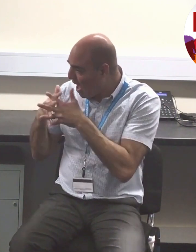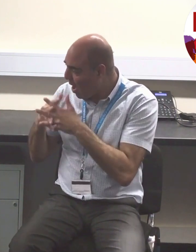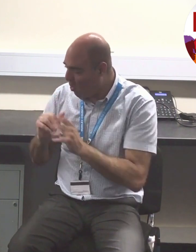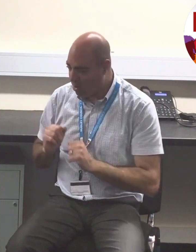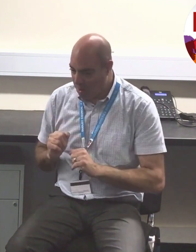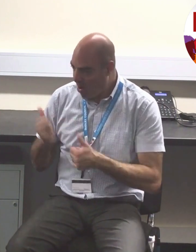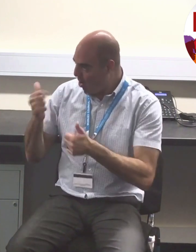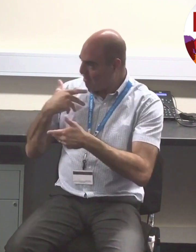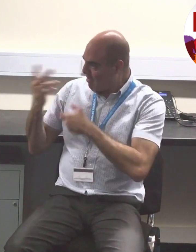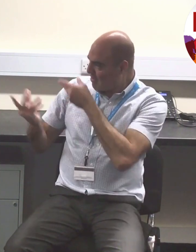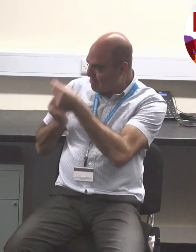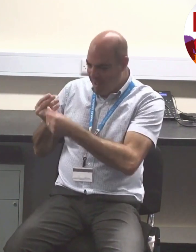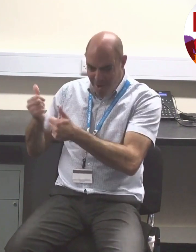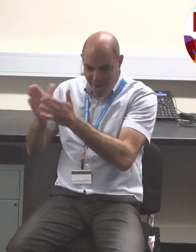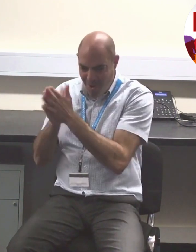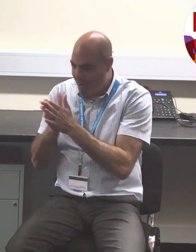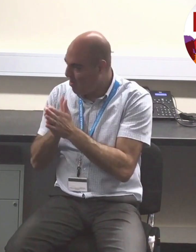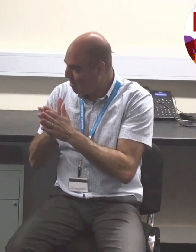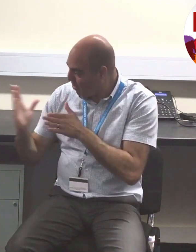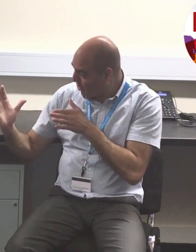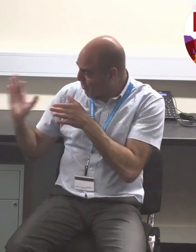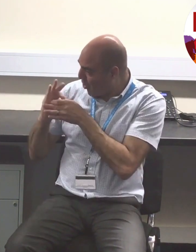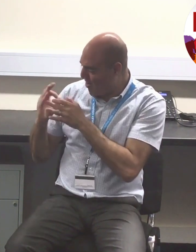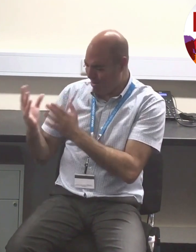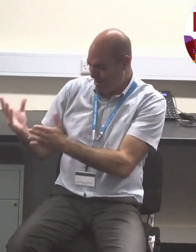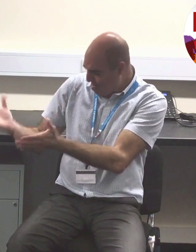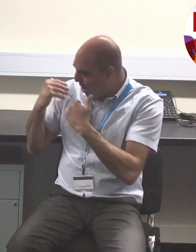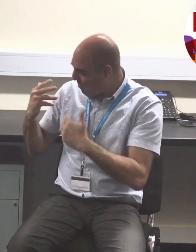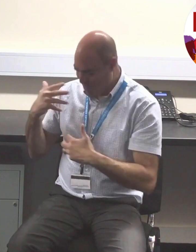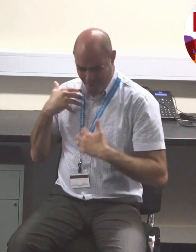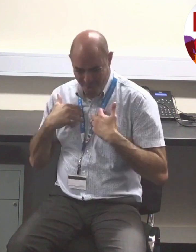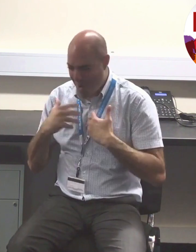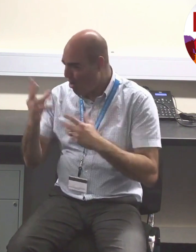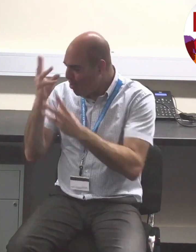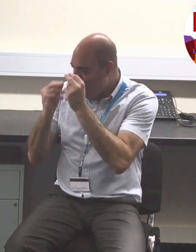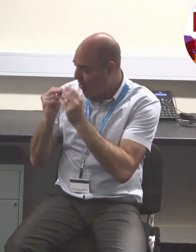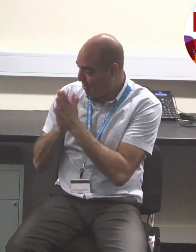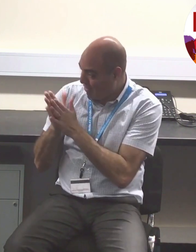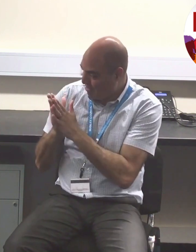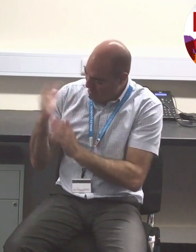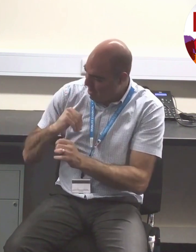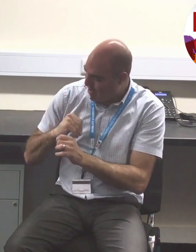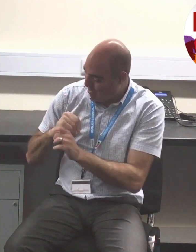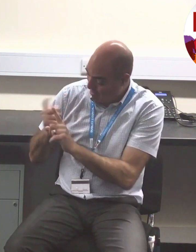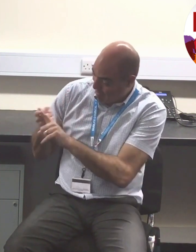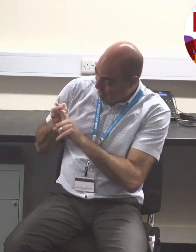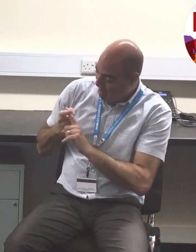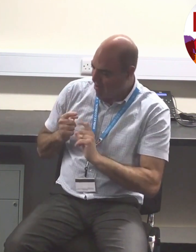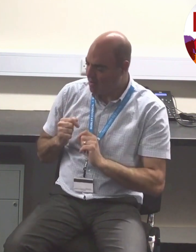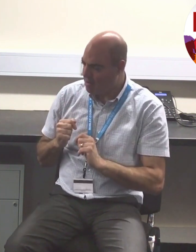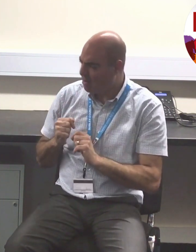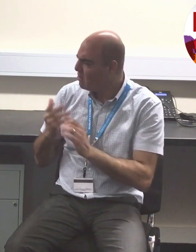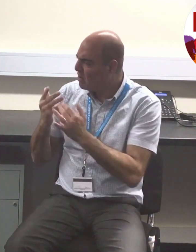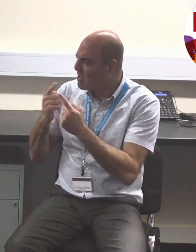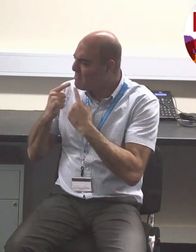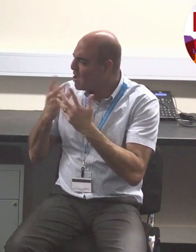class? Okay, let me explain how. Come on, I would definitely welcome you to come and join, Andrew. I'm going to hook you right